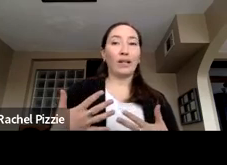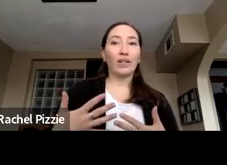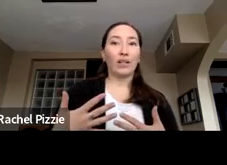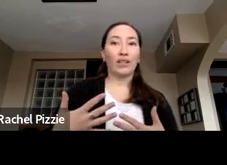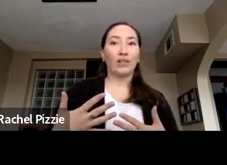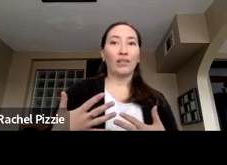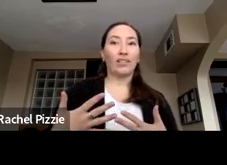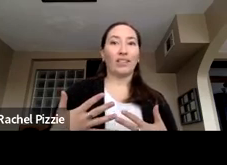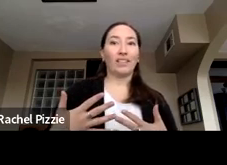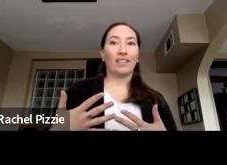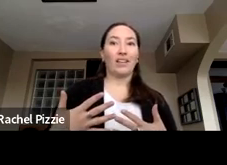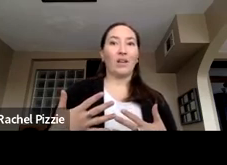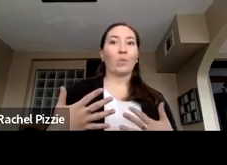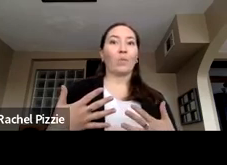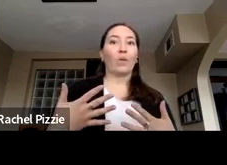necessarily be clear to you